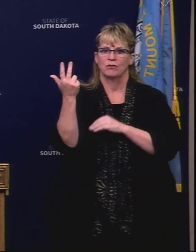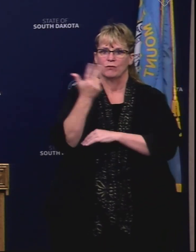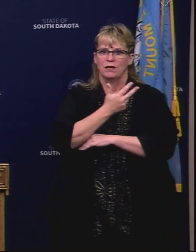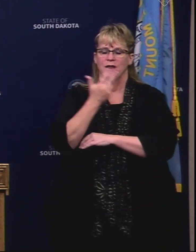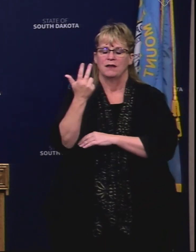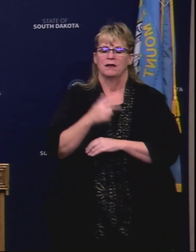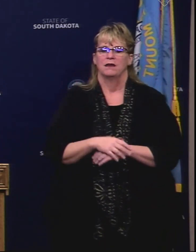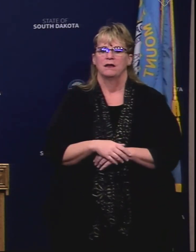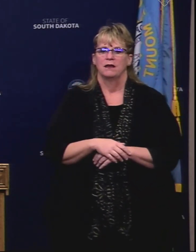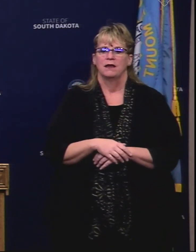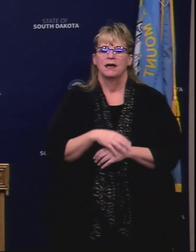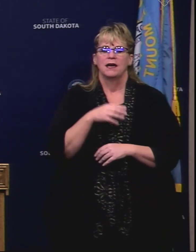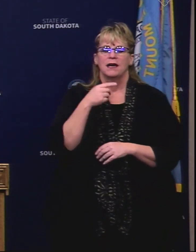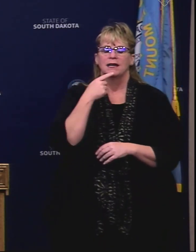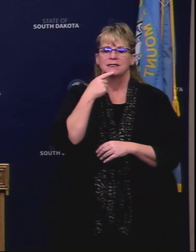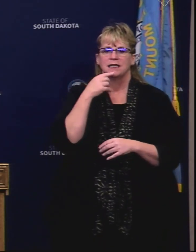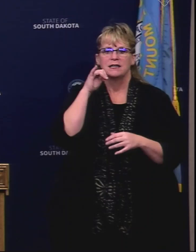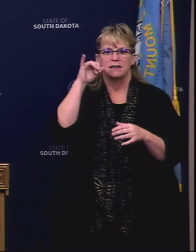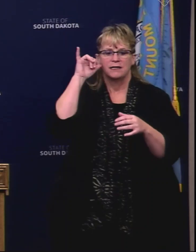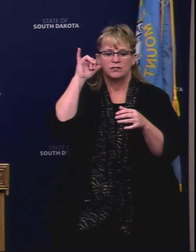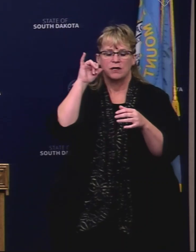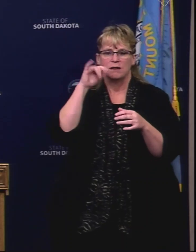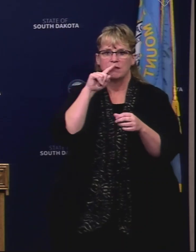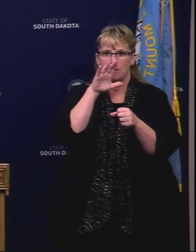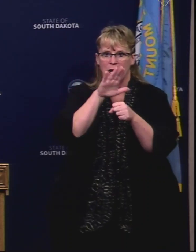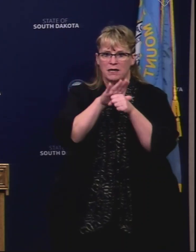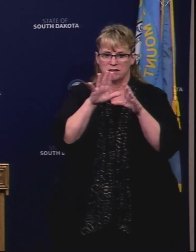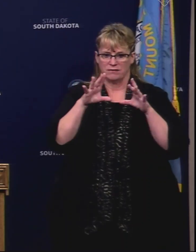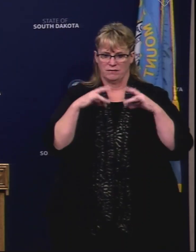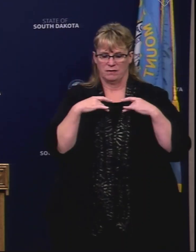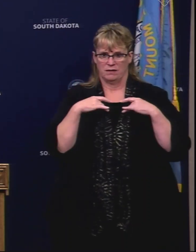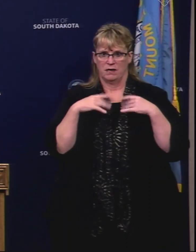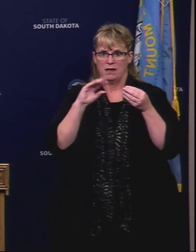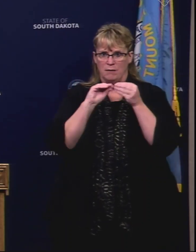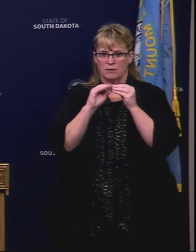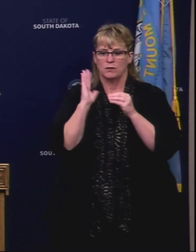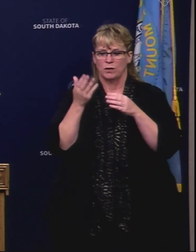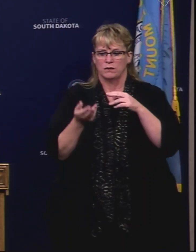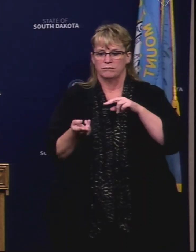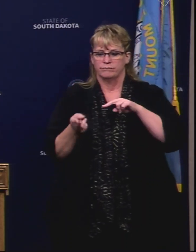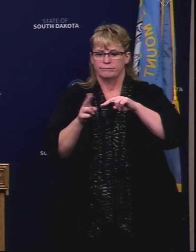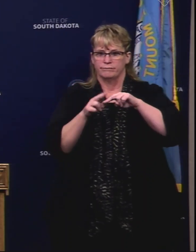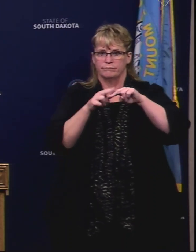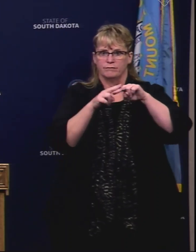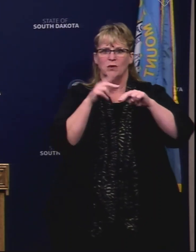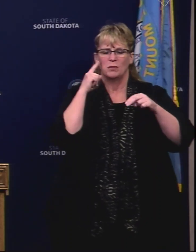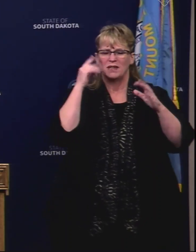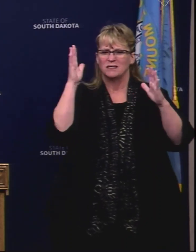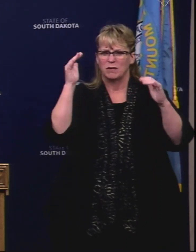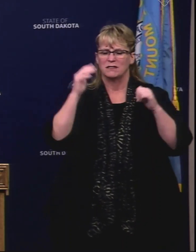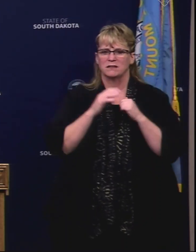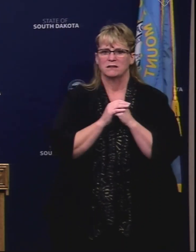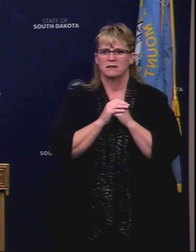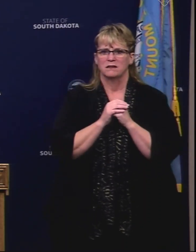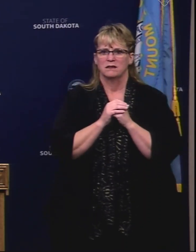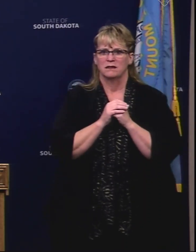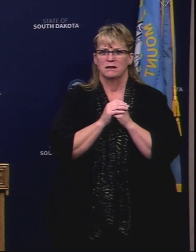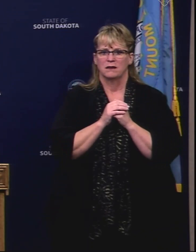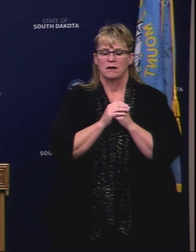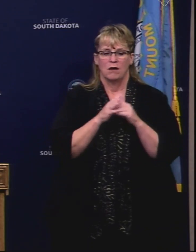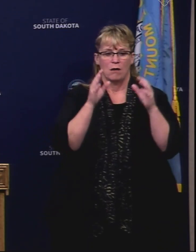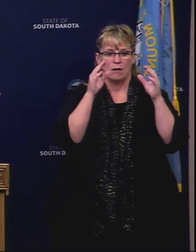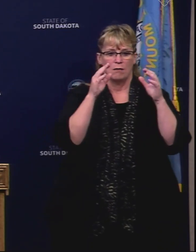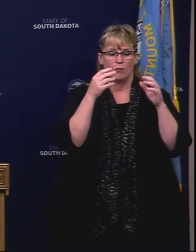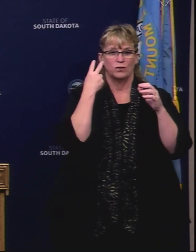yesterday, our positive case numbers are going to go up, and they have. We expected that. Identifying more positives